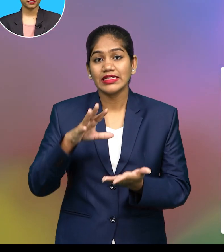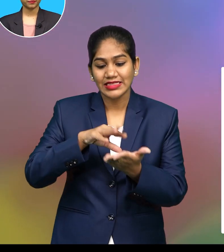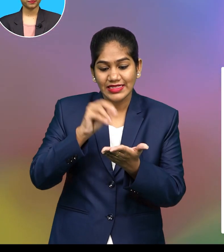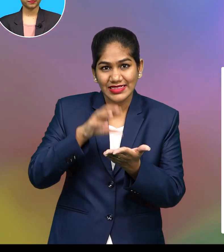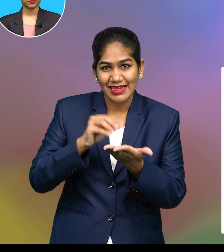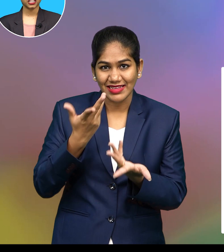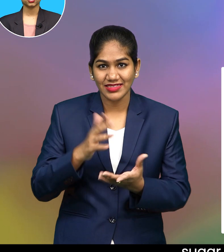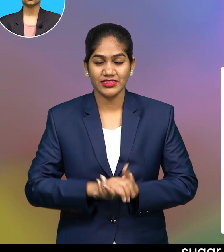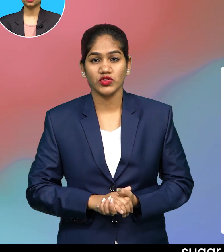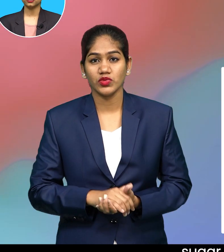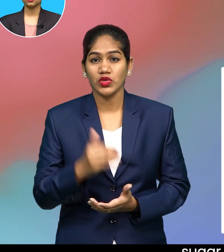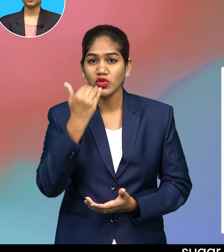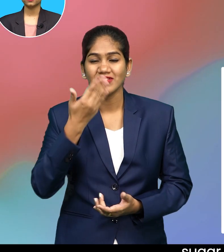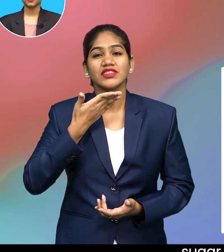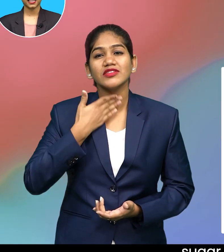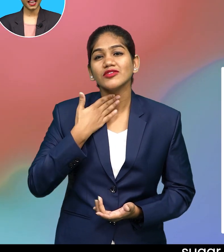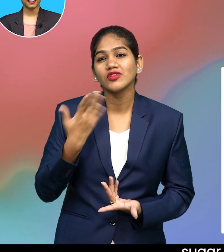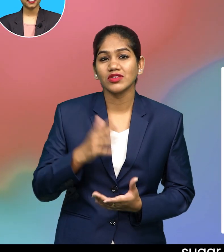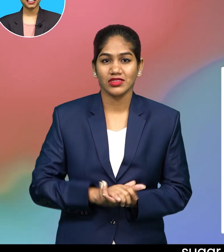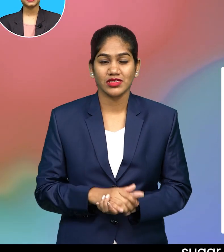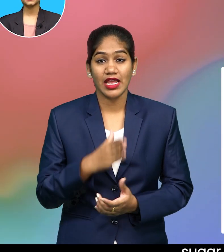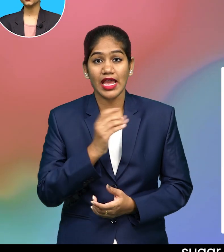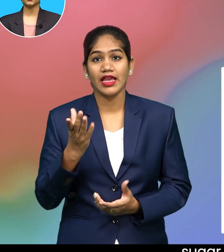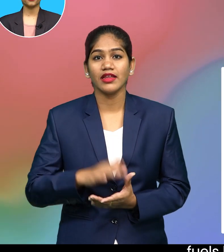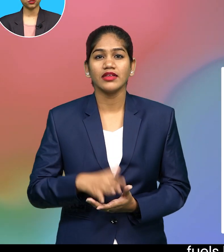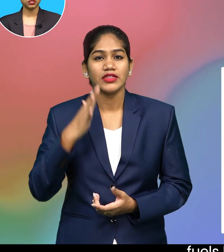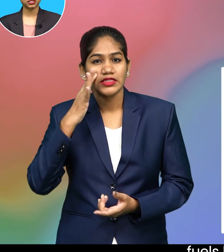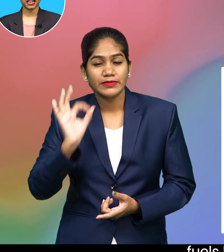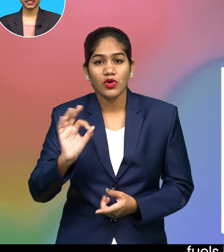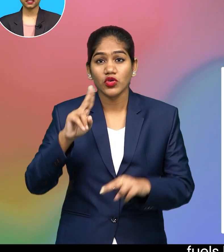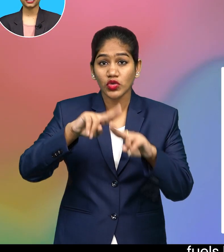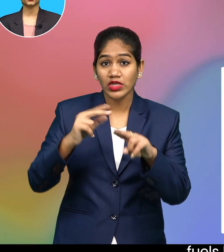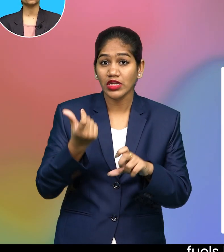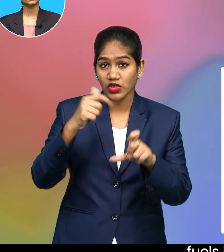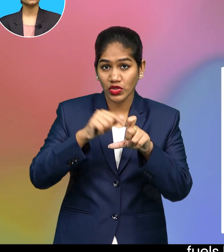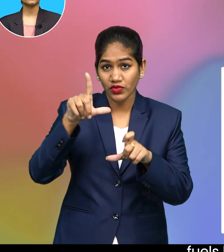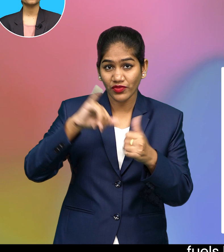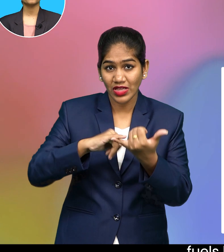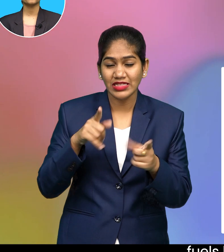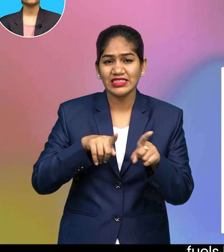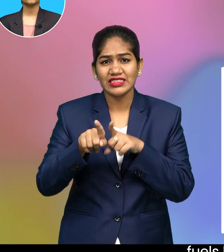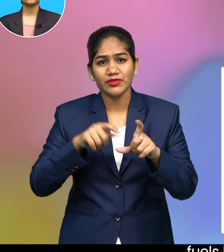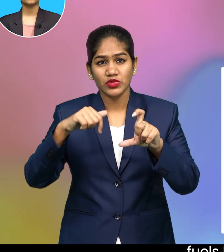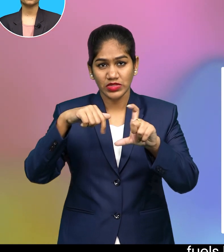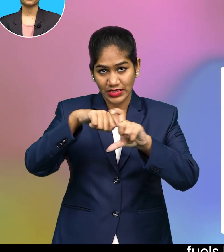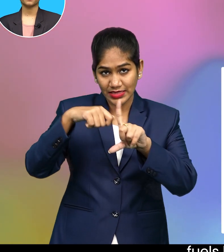rice, sugar, and essential fuels like kerosene